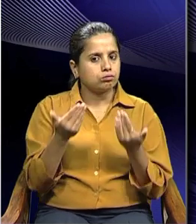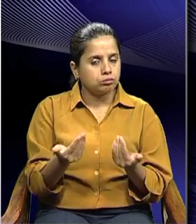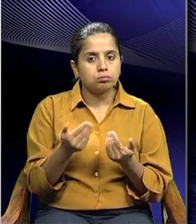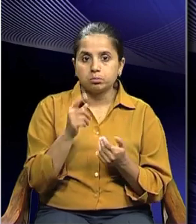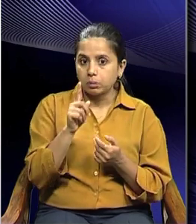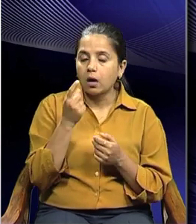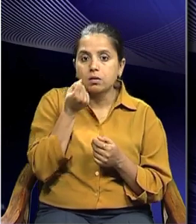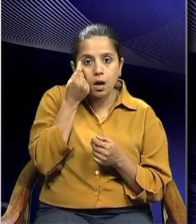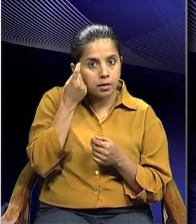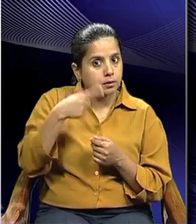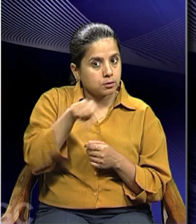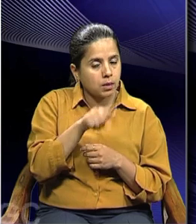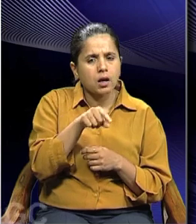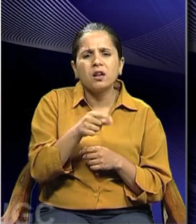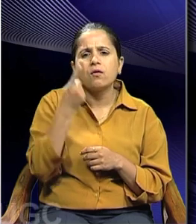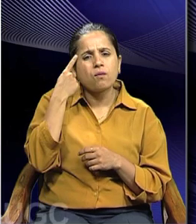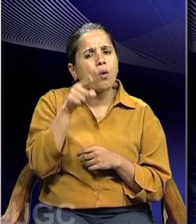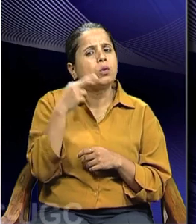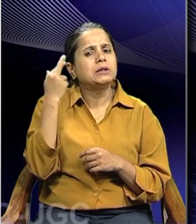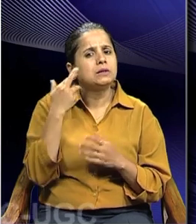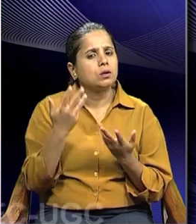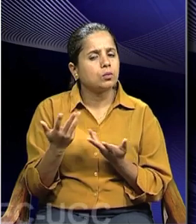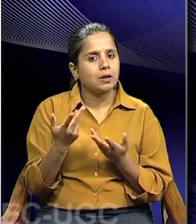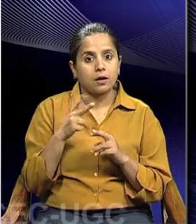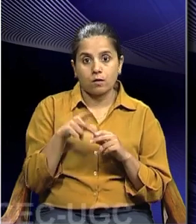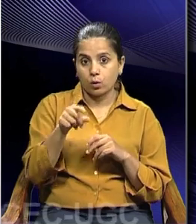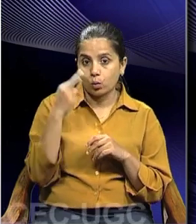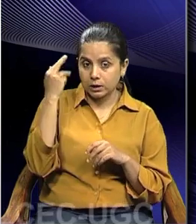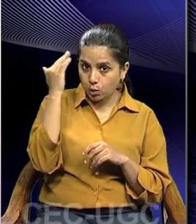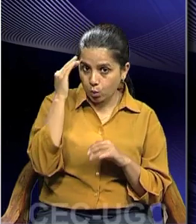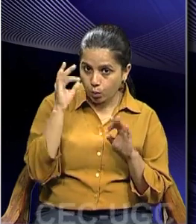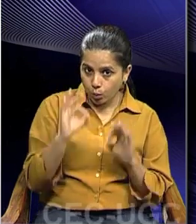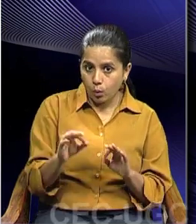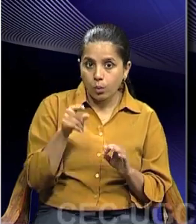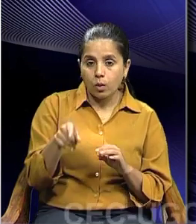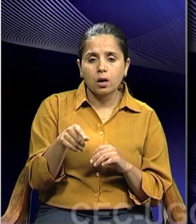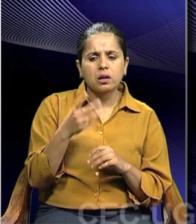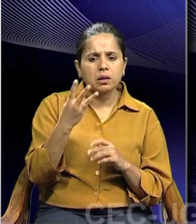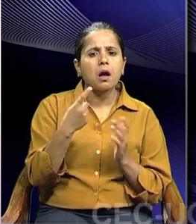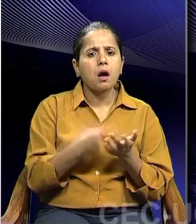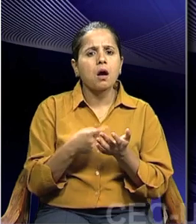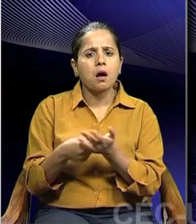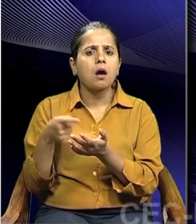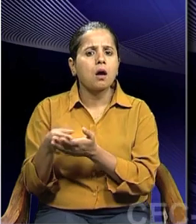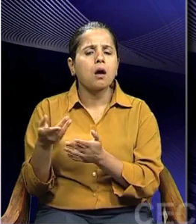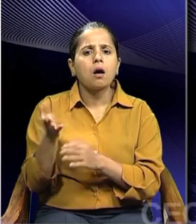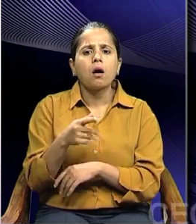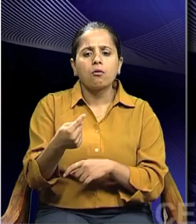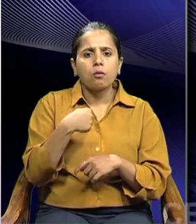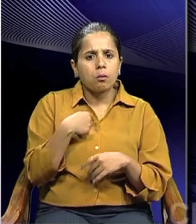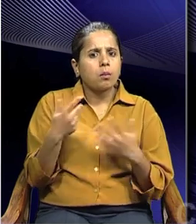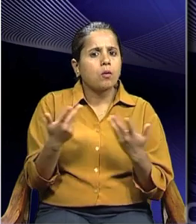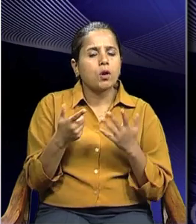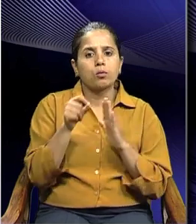need to understand for what they are. If you know the reason for what these 3Rs are coming to us at